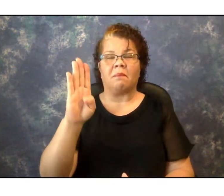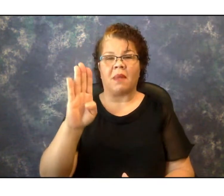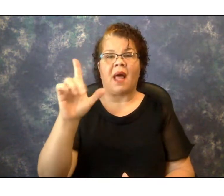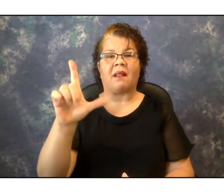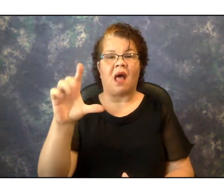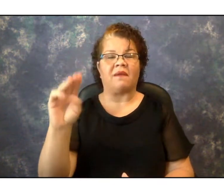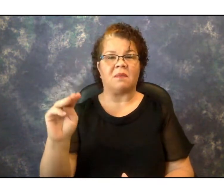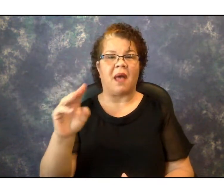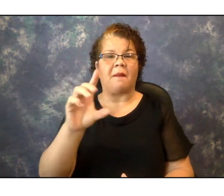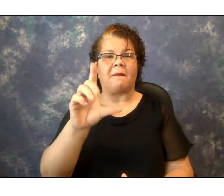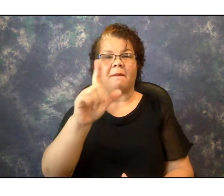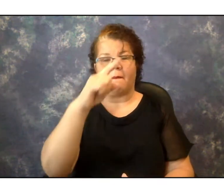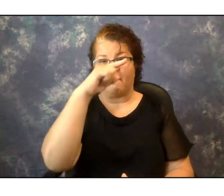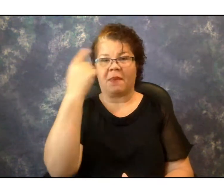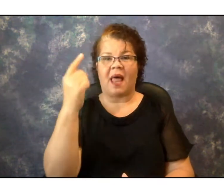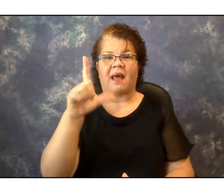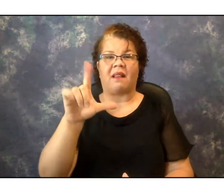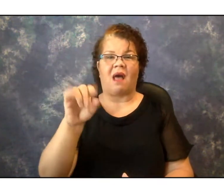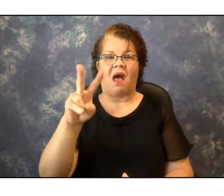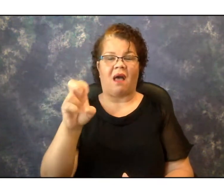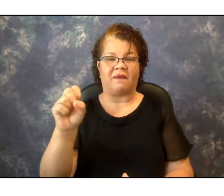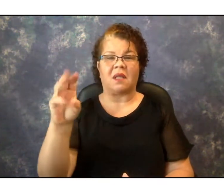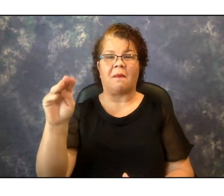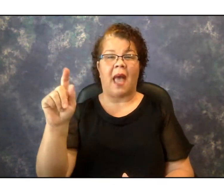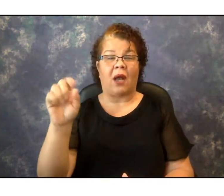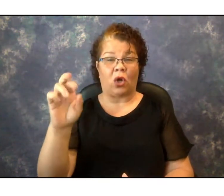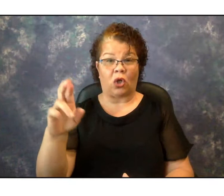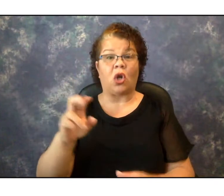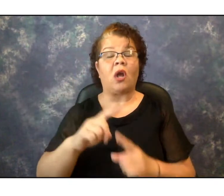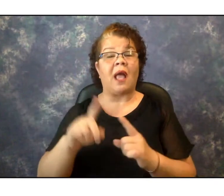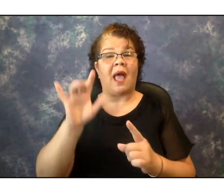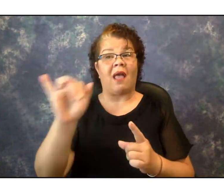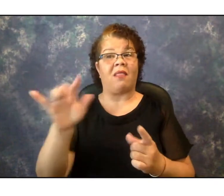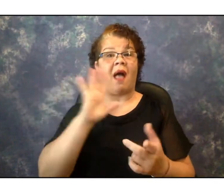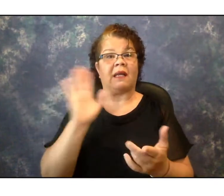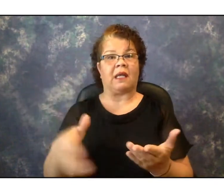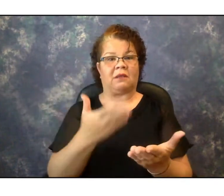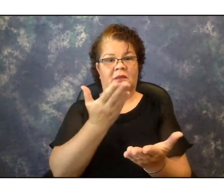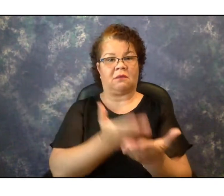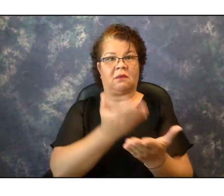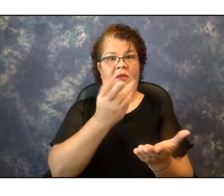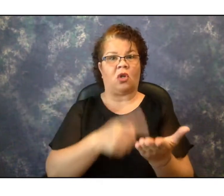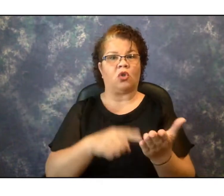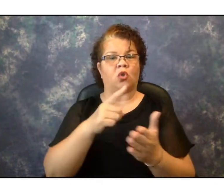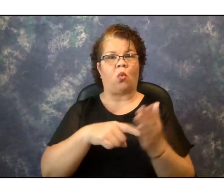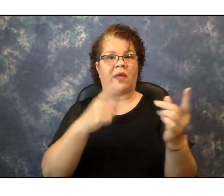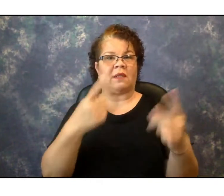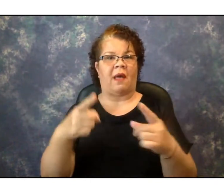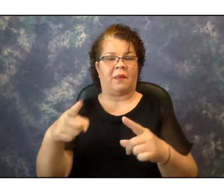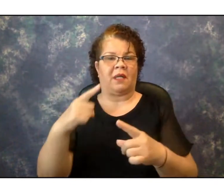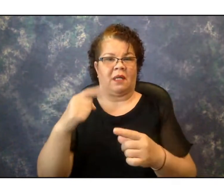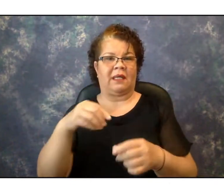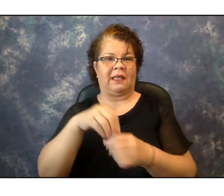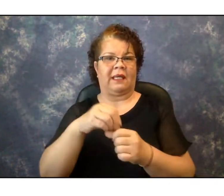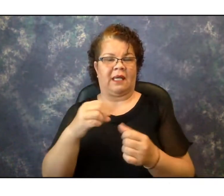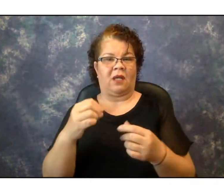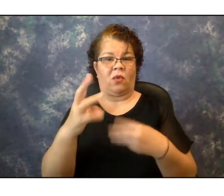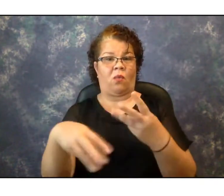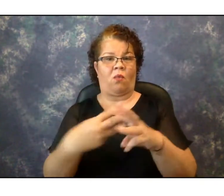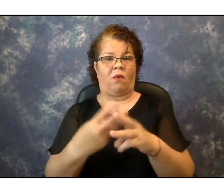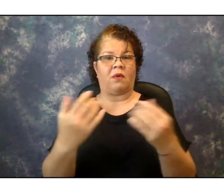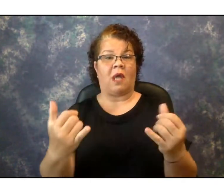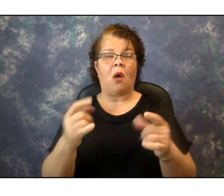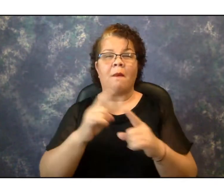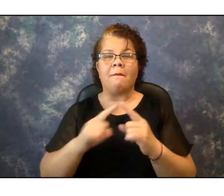DC that I think is really powerful and testifies to that. But how do we talk about those twin pandemics of